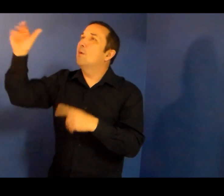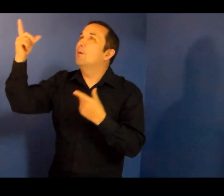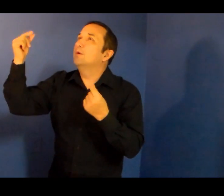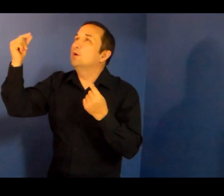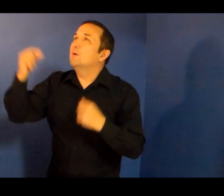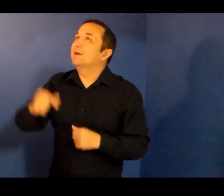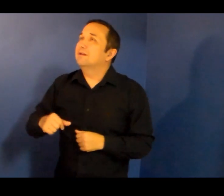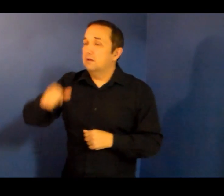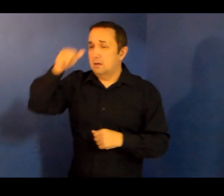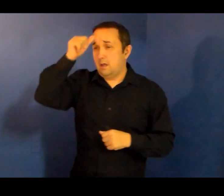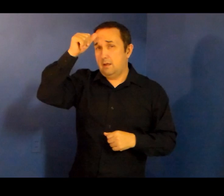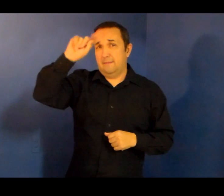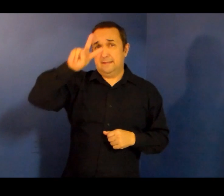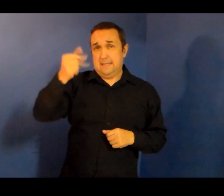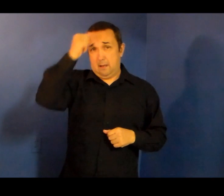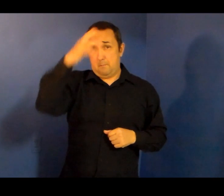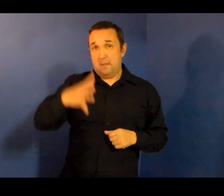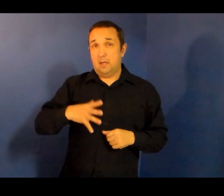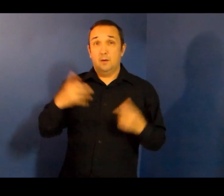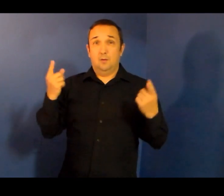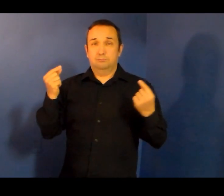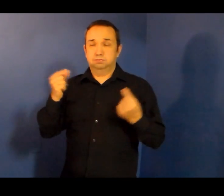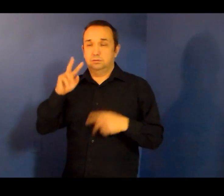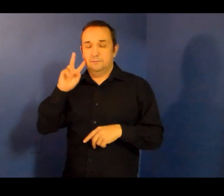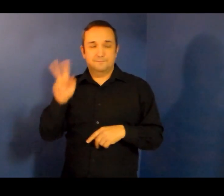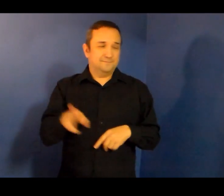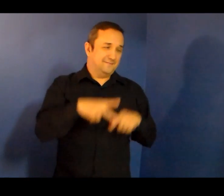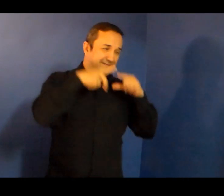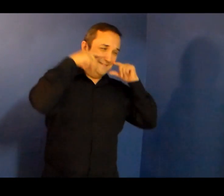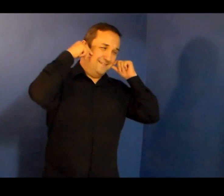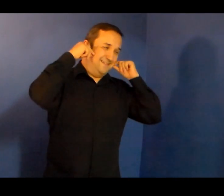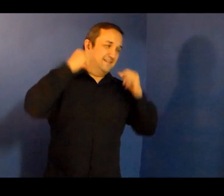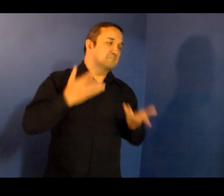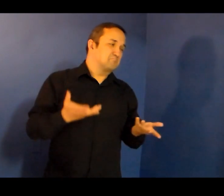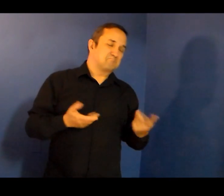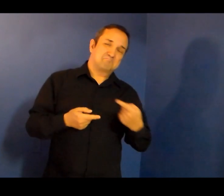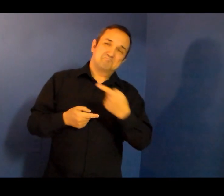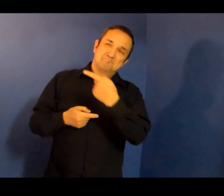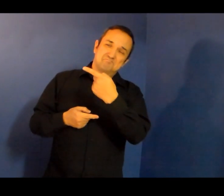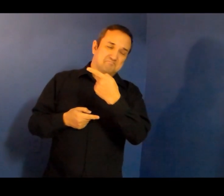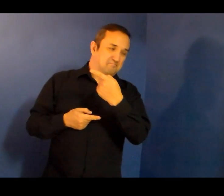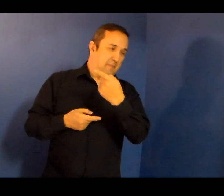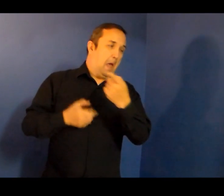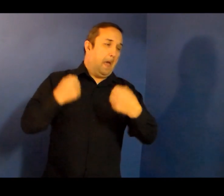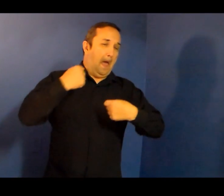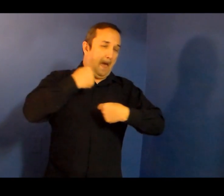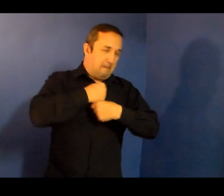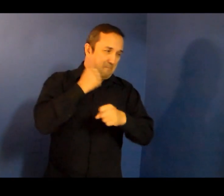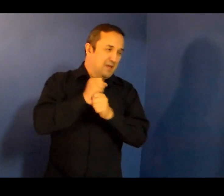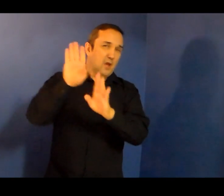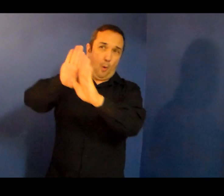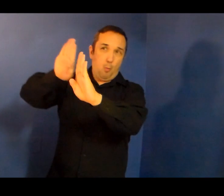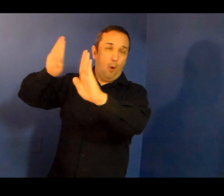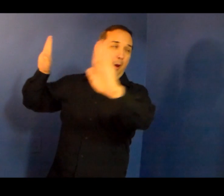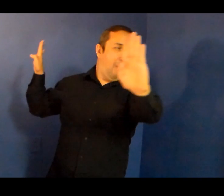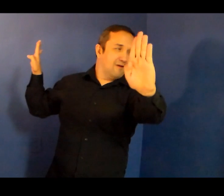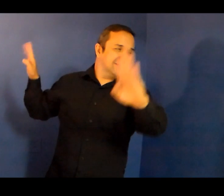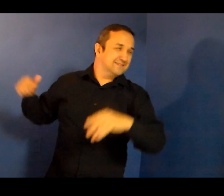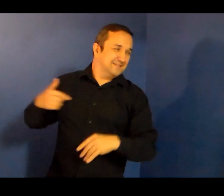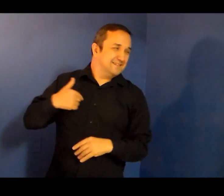doing?" The second brick mason looked kindly at the boy and said, "I'm building a wall." The